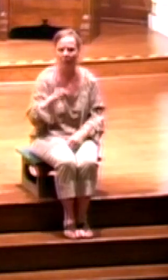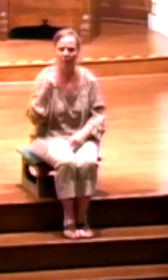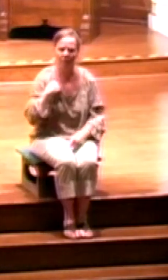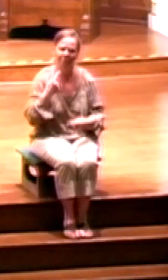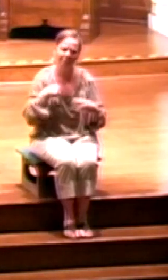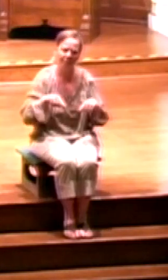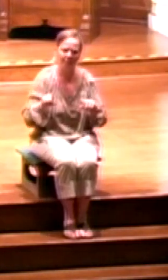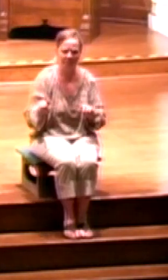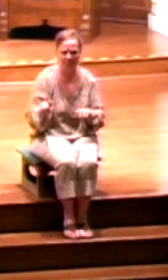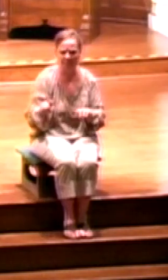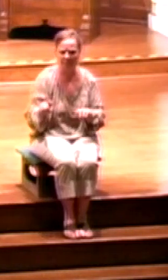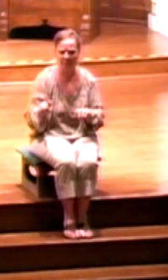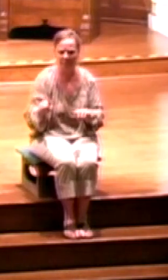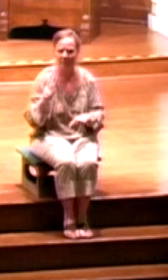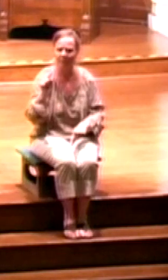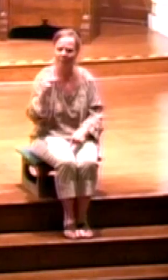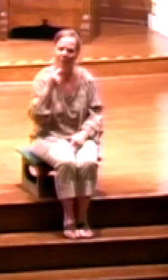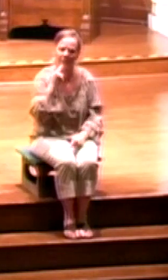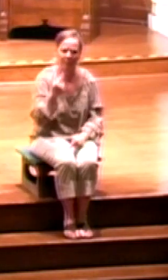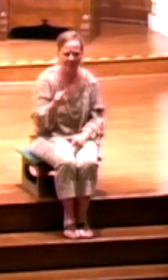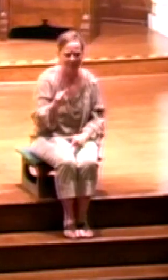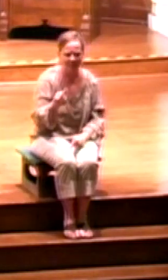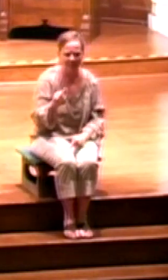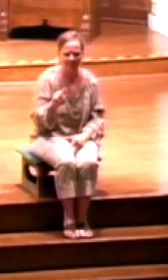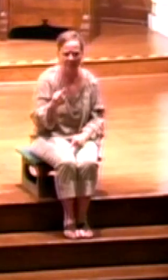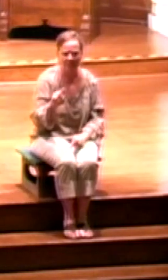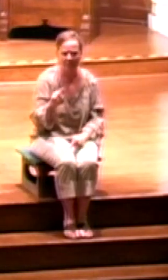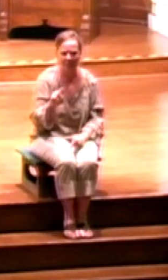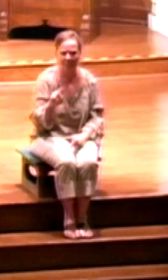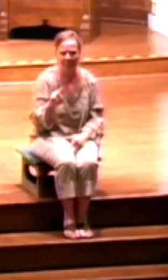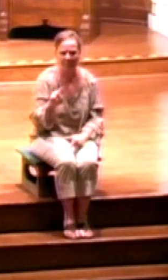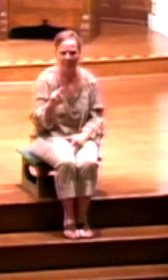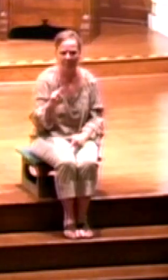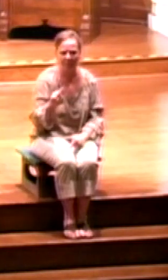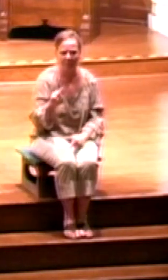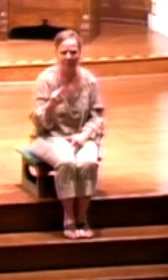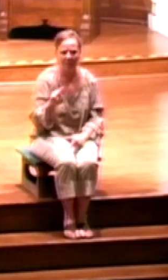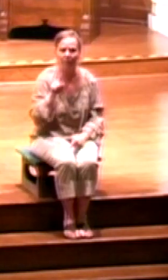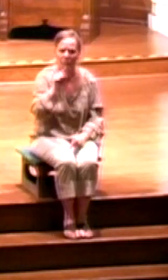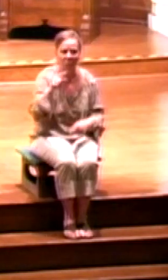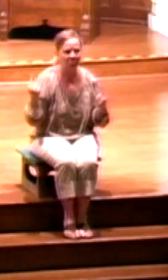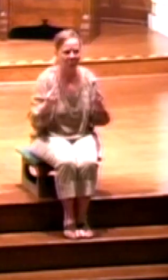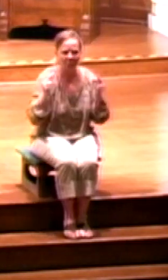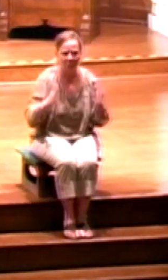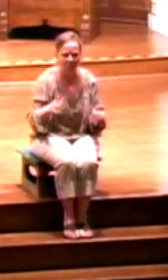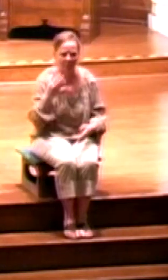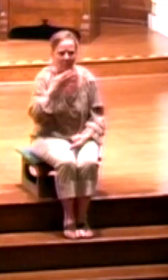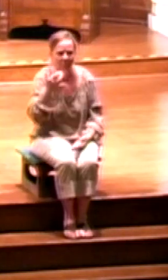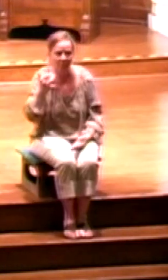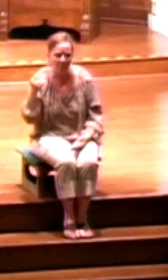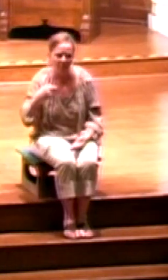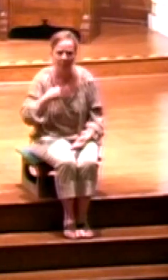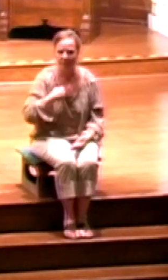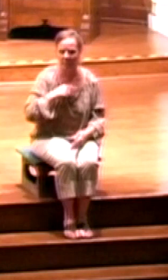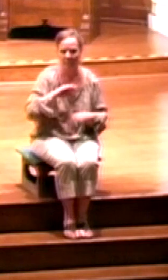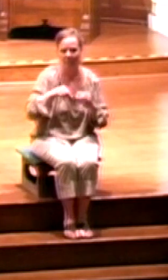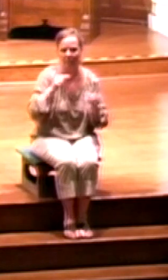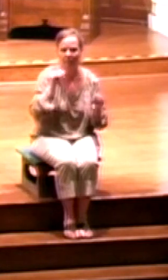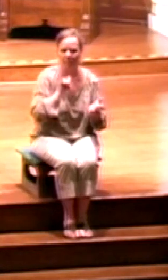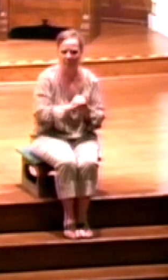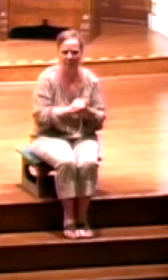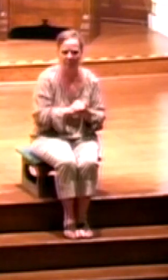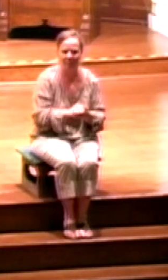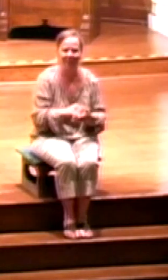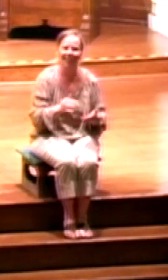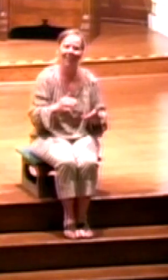go and they can tell me that each and every Sunday, convict me of my sin and yell at me about it. Of course, my comment to him was, "It doesn't sound like you